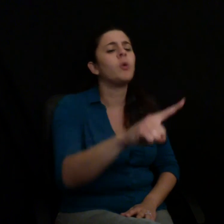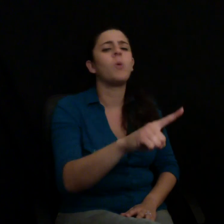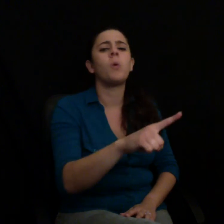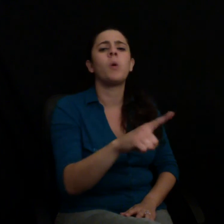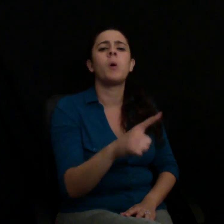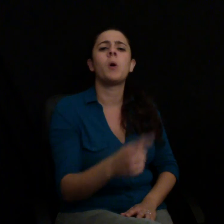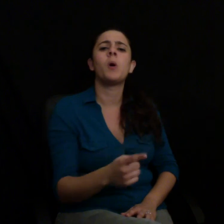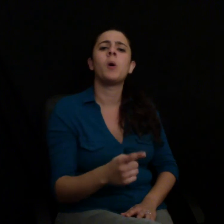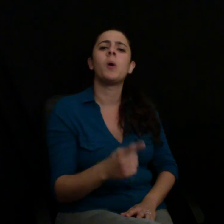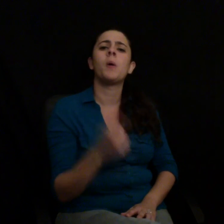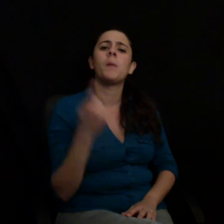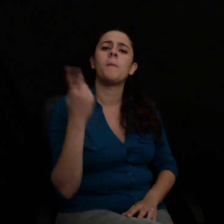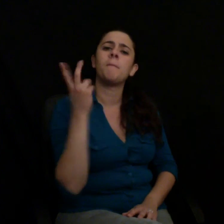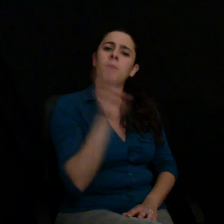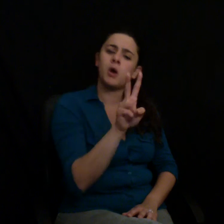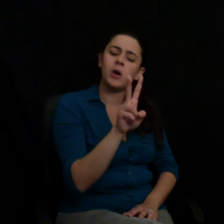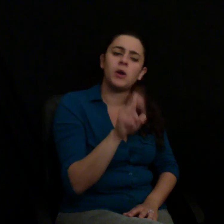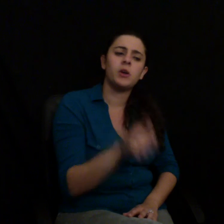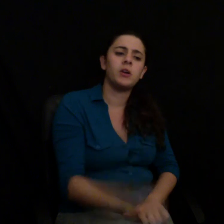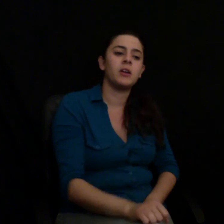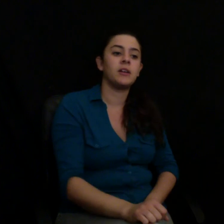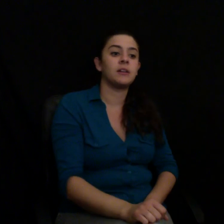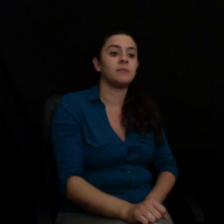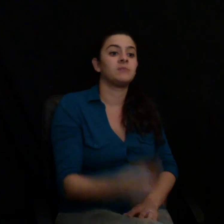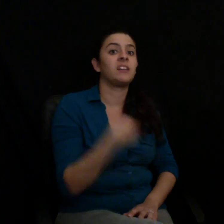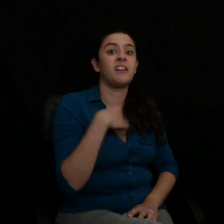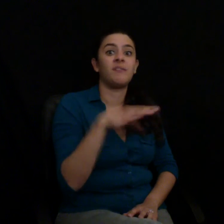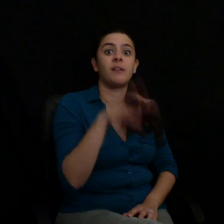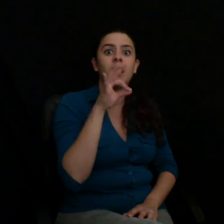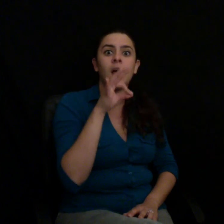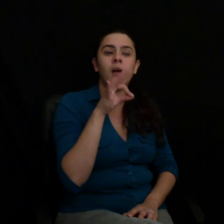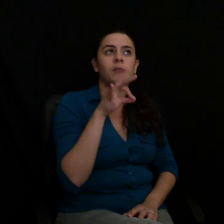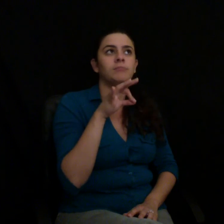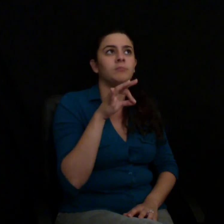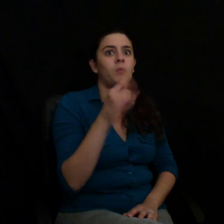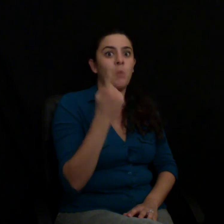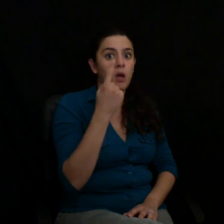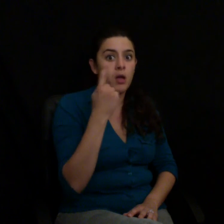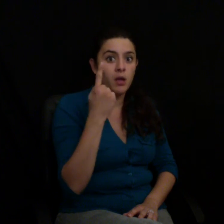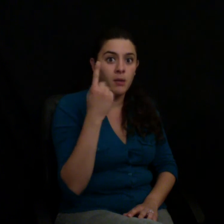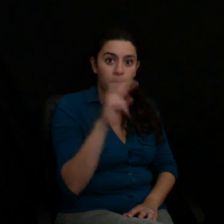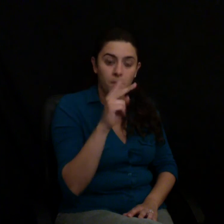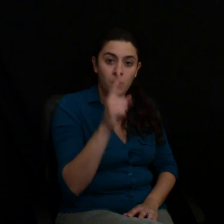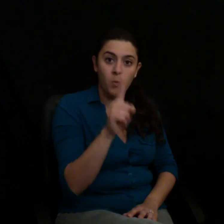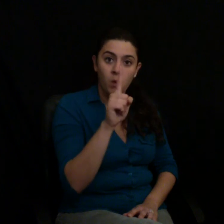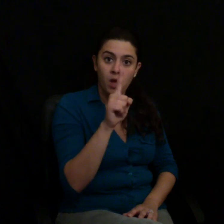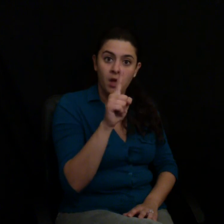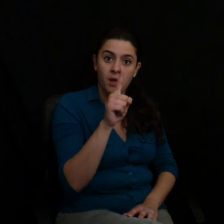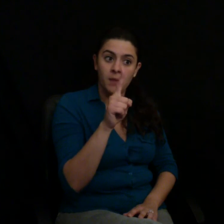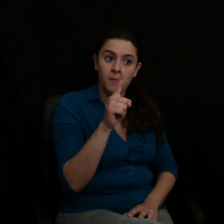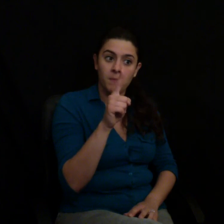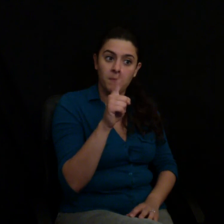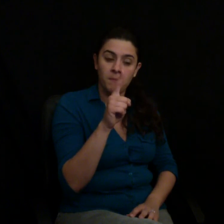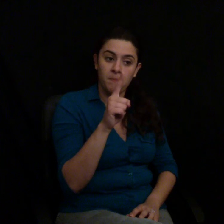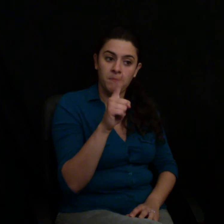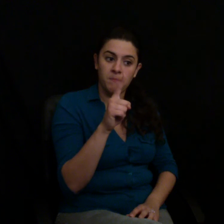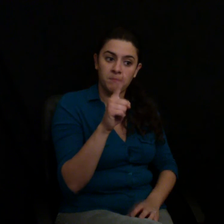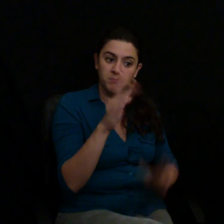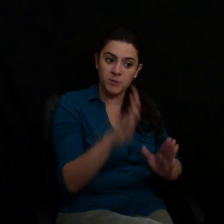instead of finding one partner, I ended up finding about a dozen partners. And I started thinking, you know, why don't we just all get